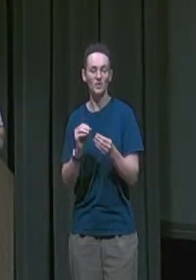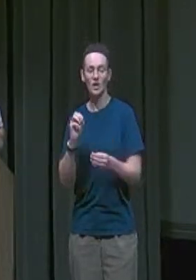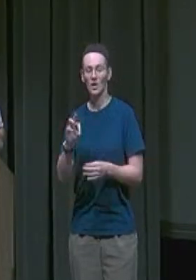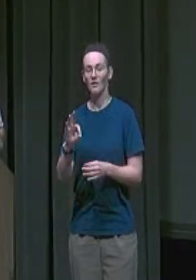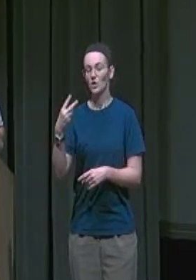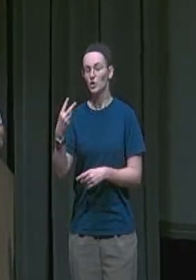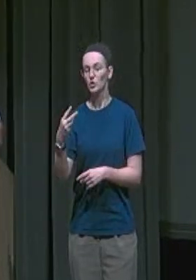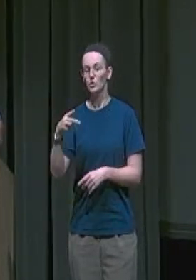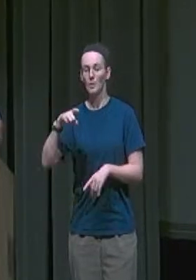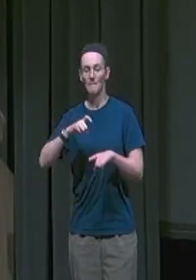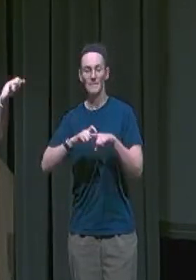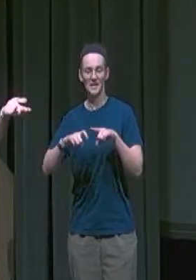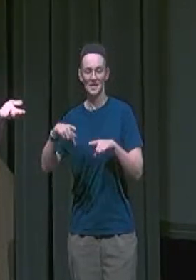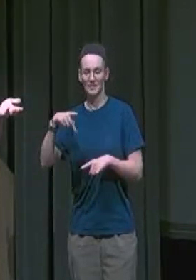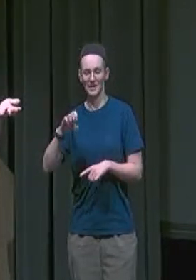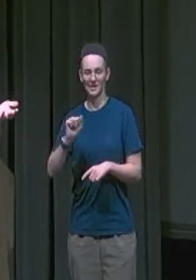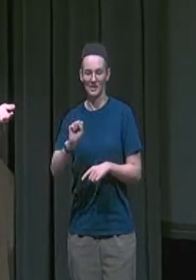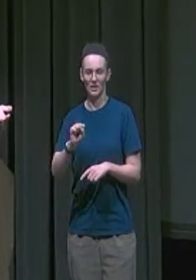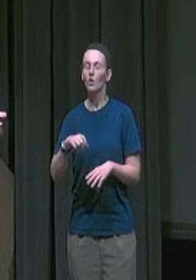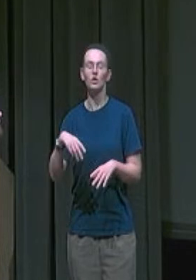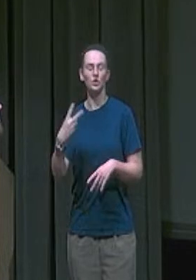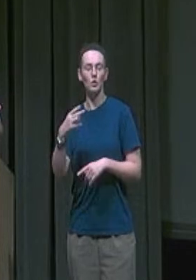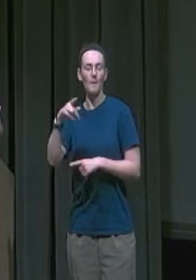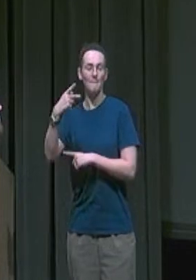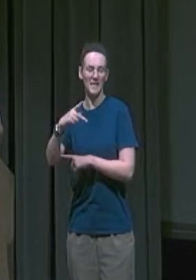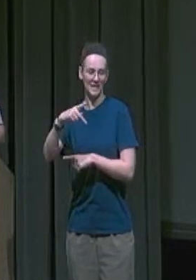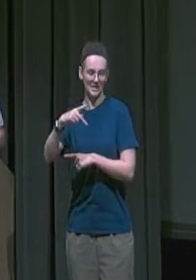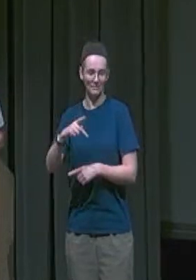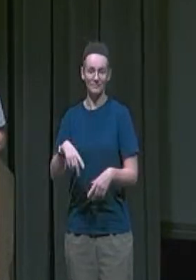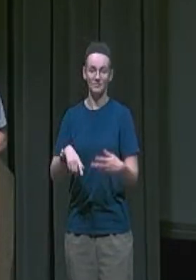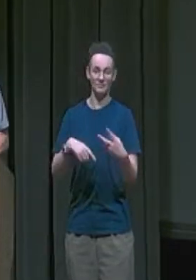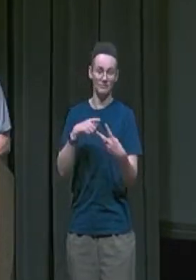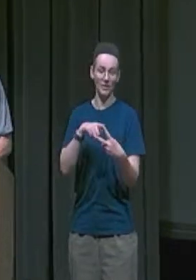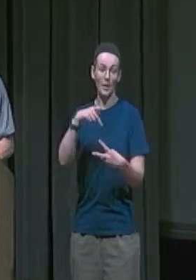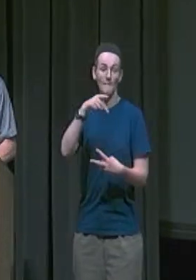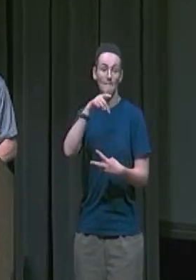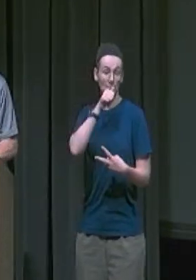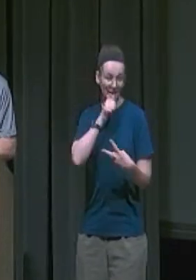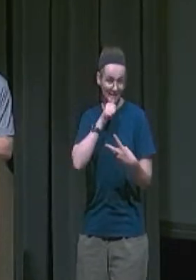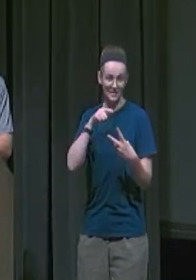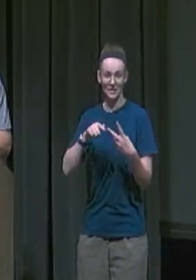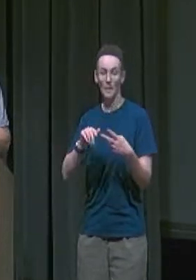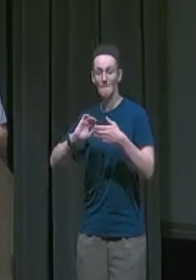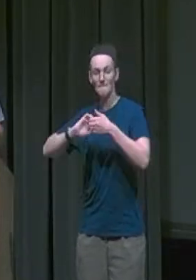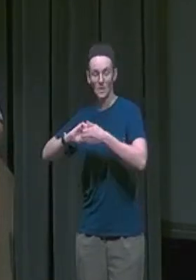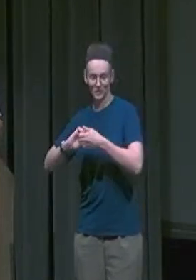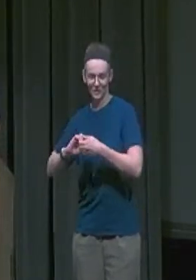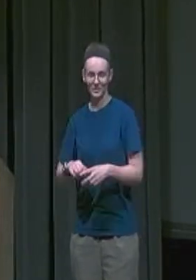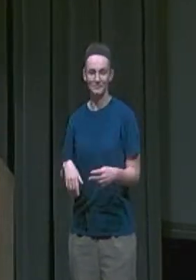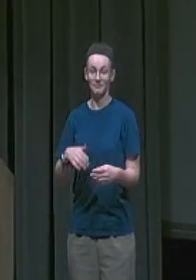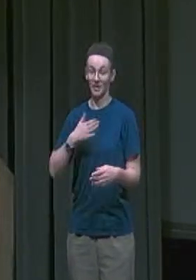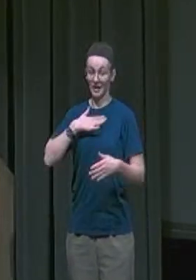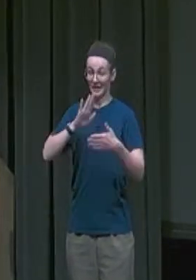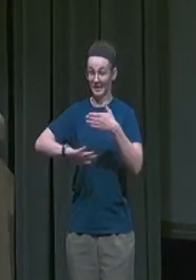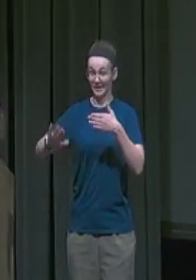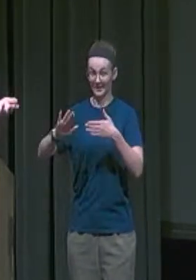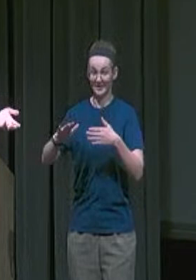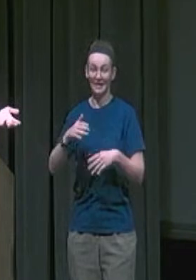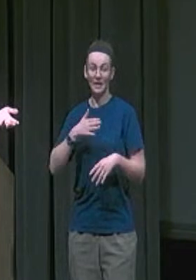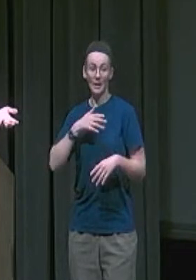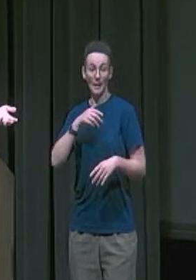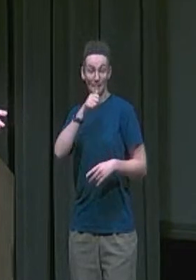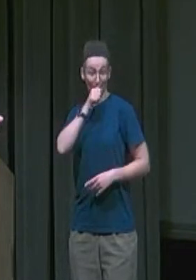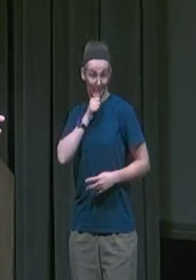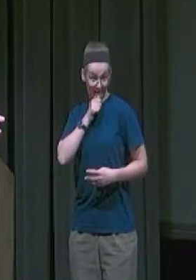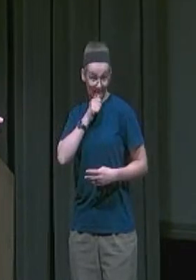two P's, patience and partners. When I was in college, patience was not something